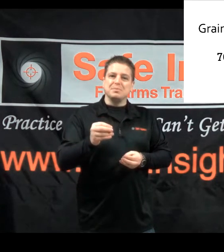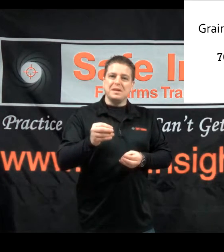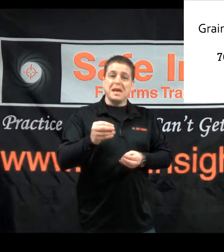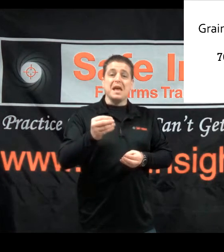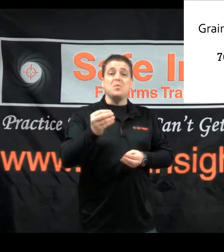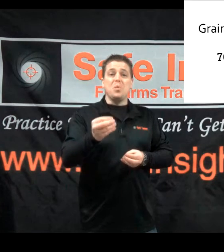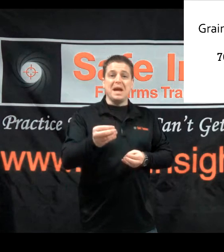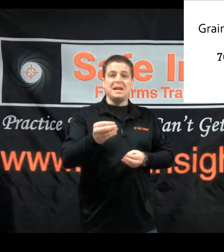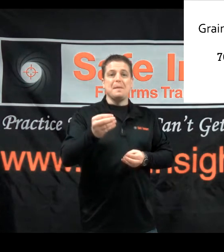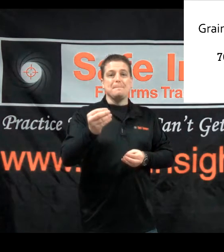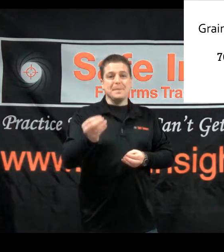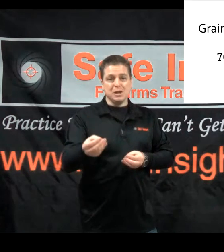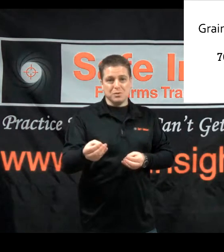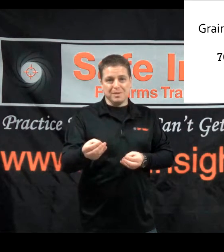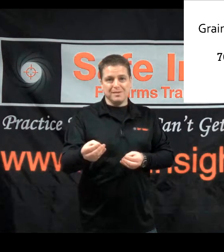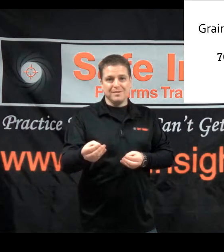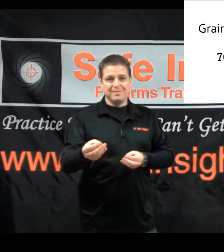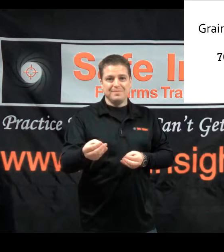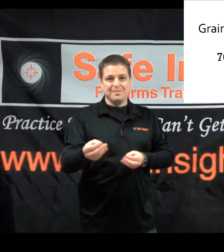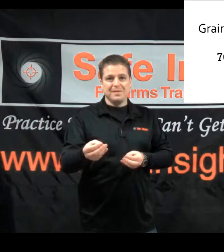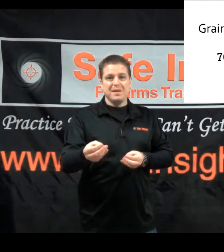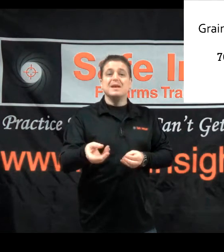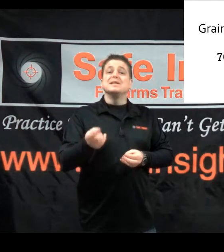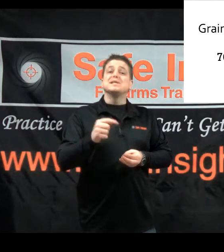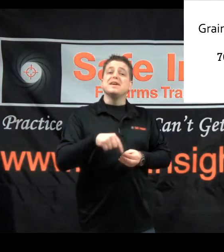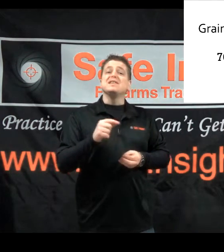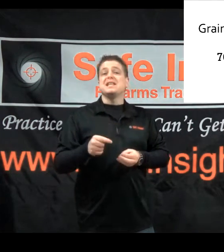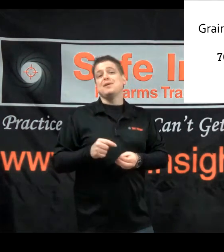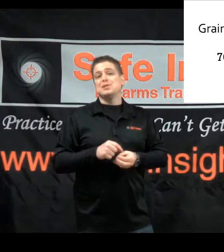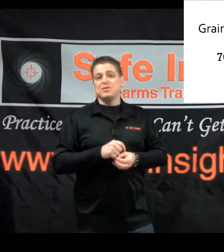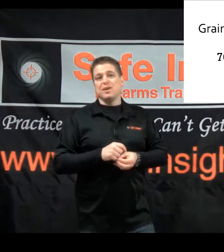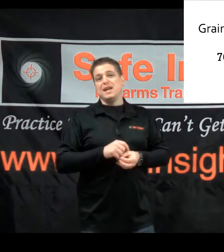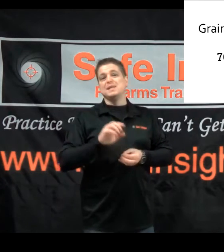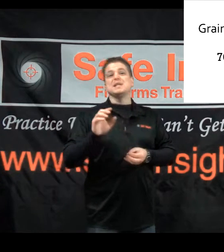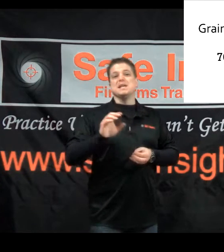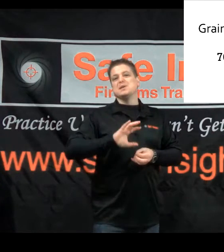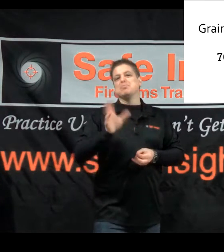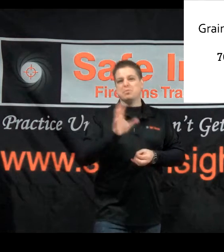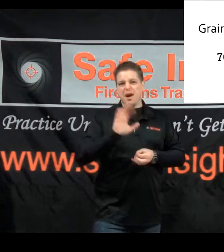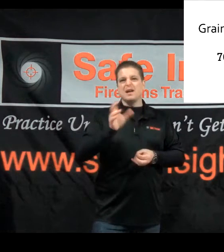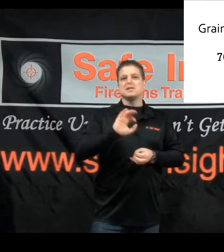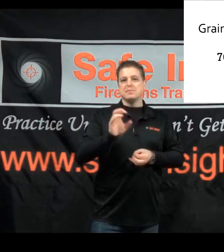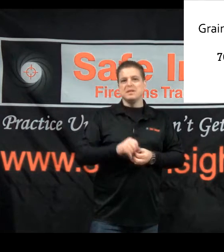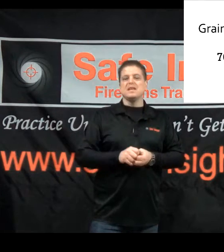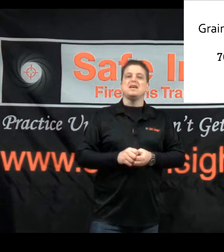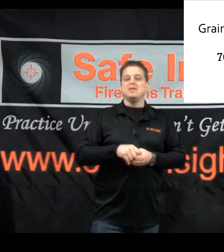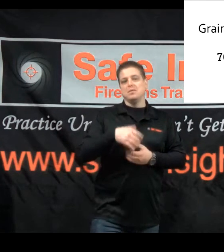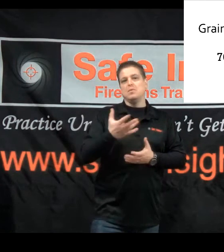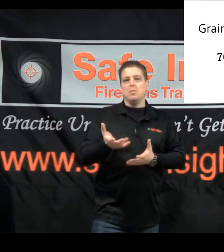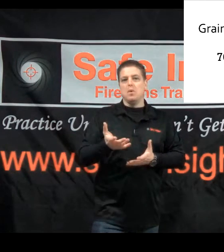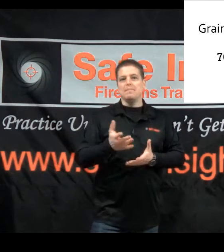simply a weight measurement. 7,000 grains is approximately 1